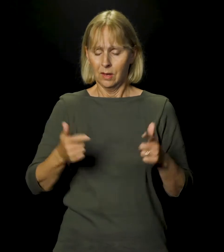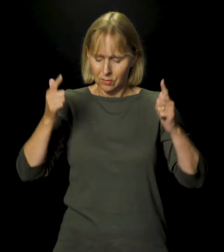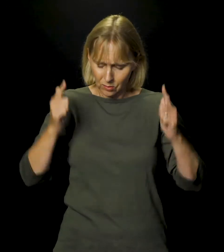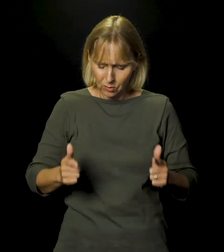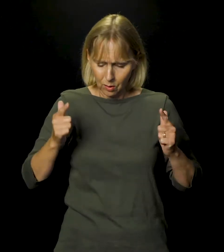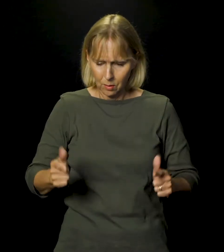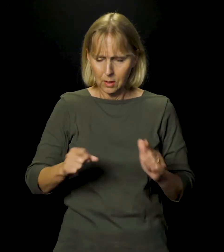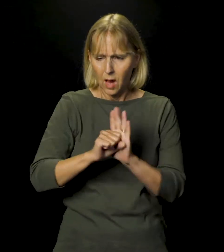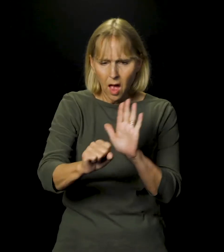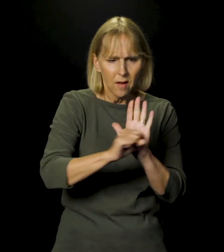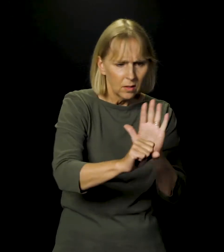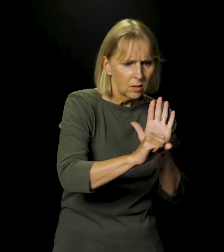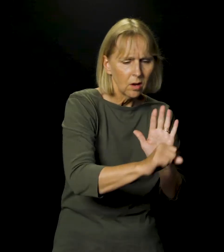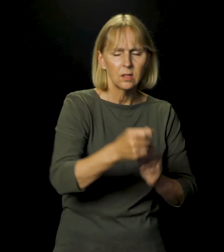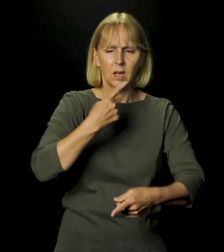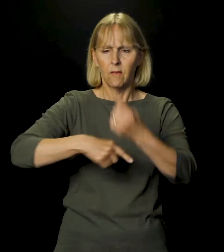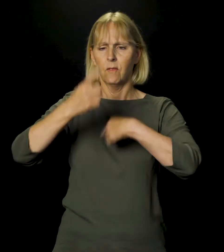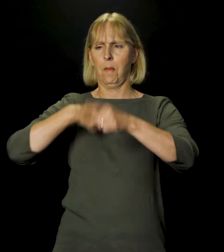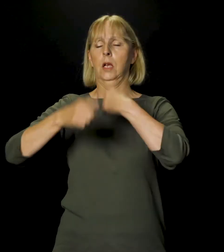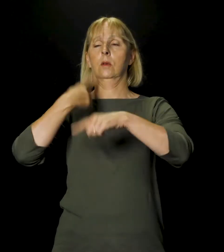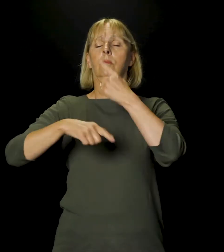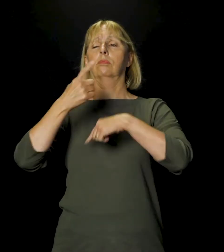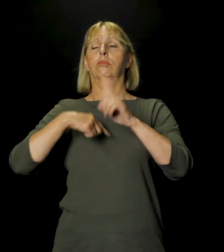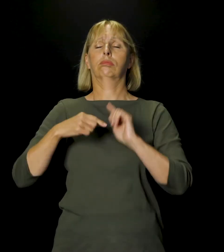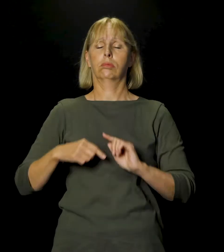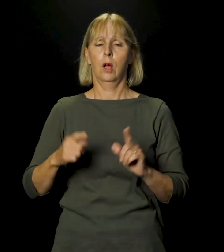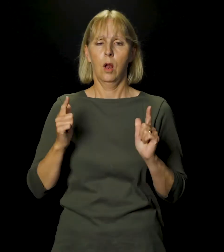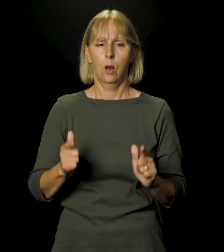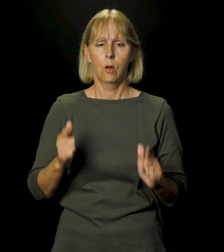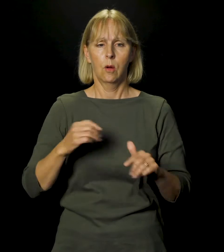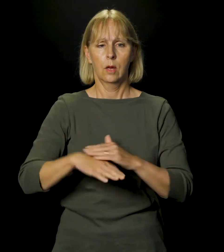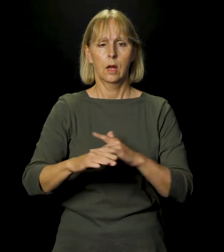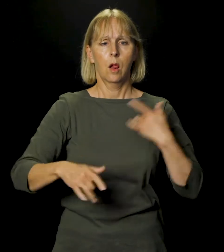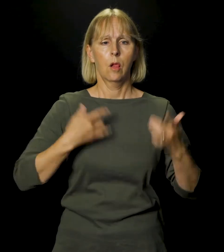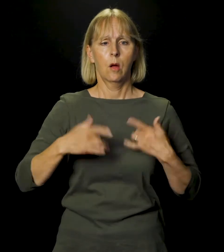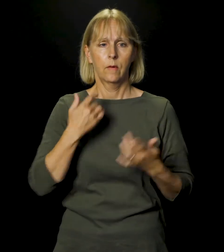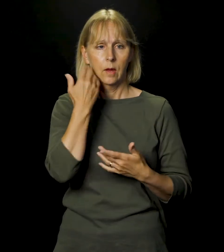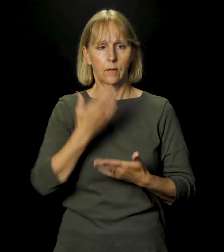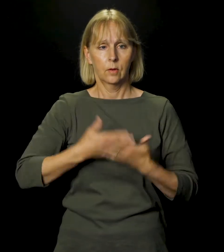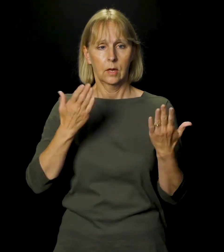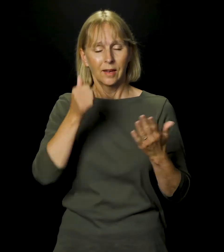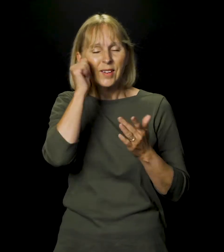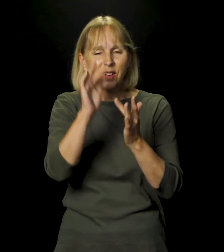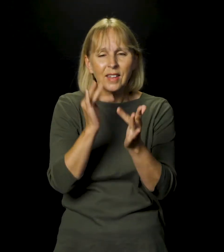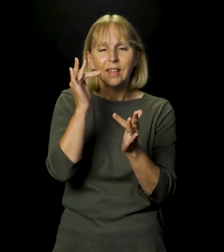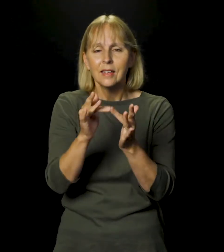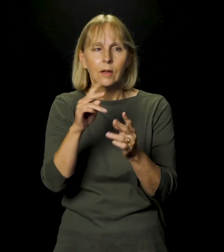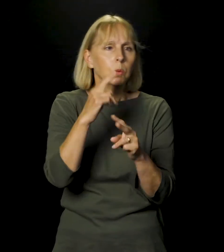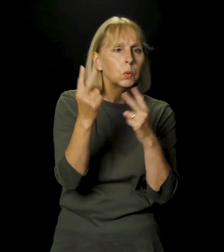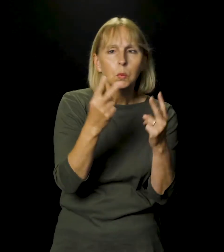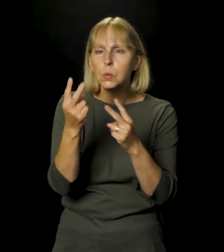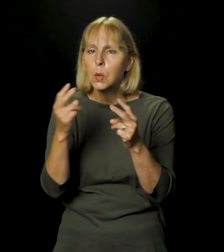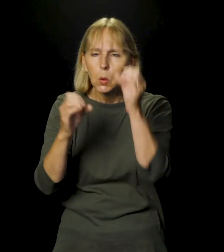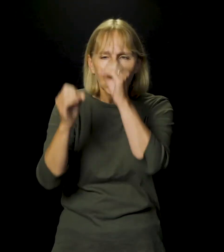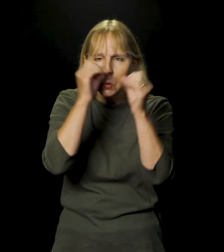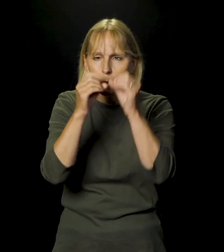advertising, information, content, and opportunity in our lives every day. And the internet is amazing, isn't it? You can find whatever you want. I